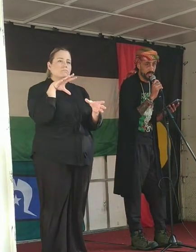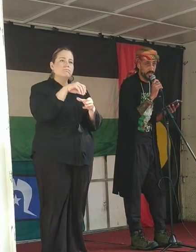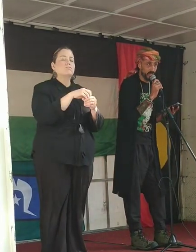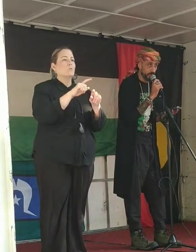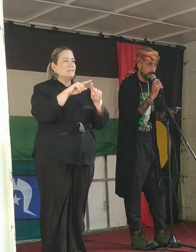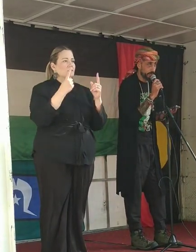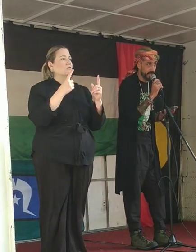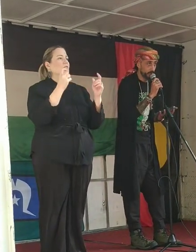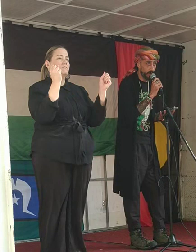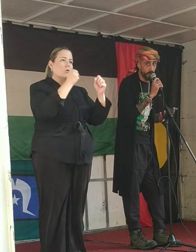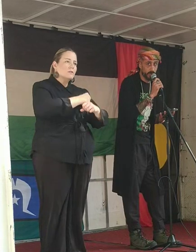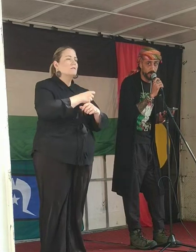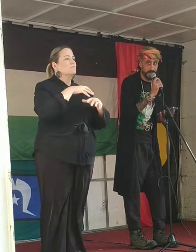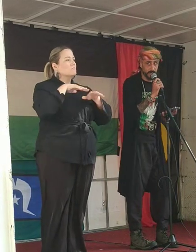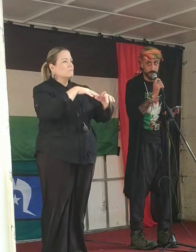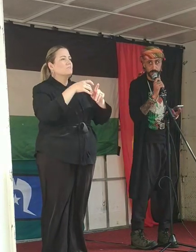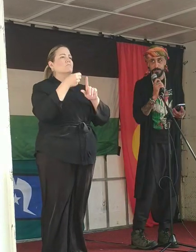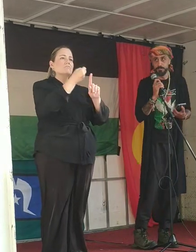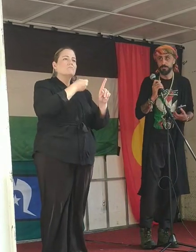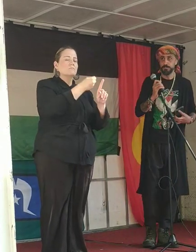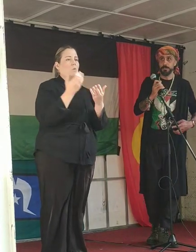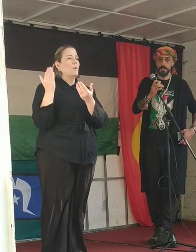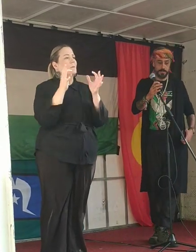direct actions and rallies. Please welcome to Basil.